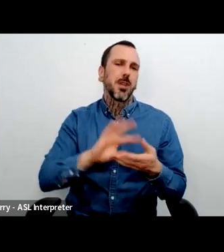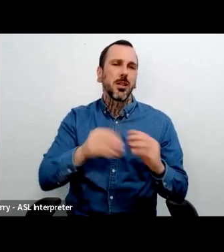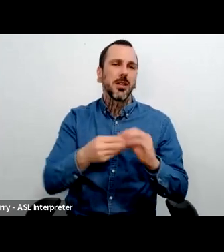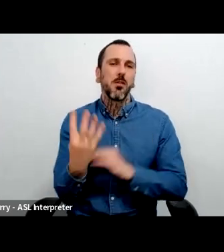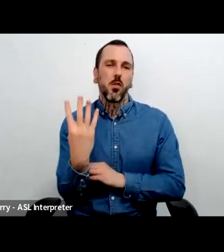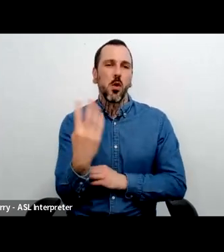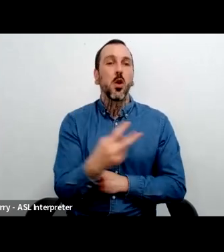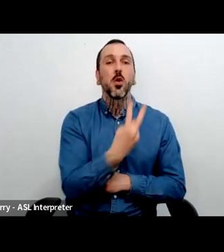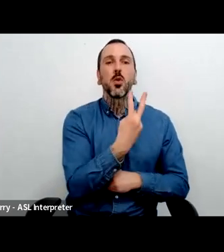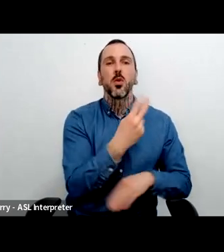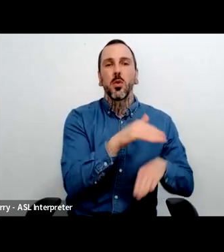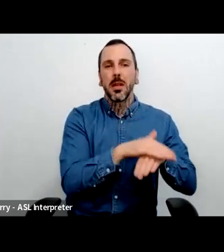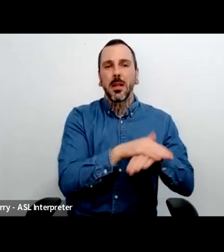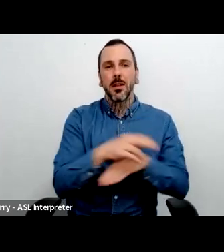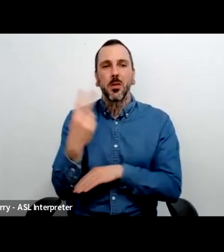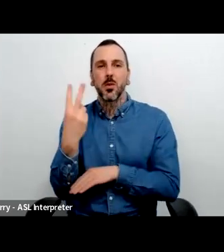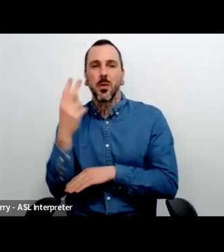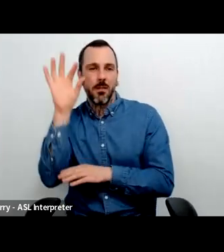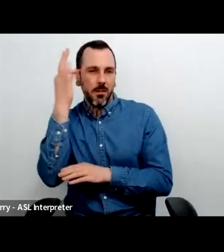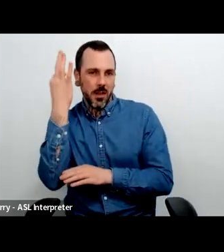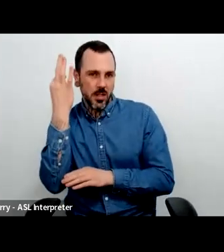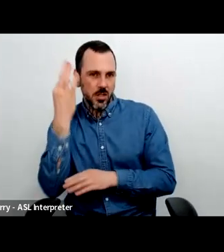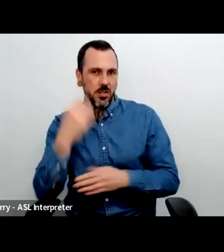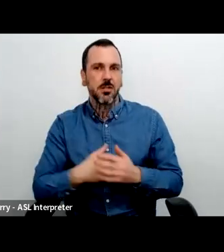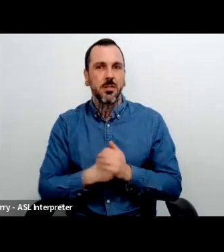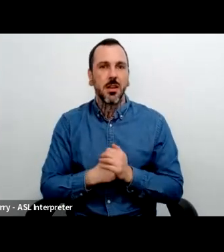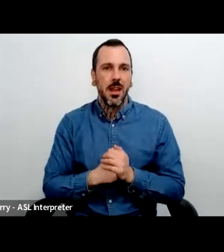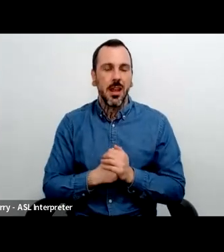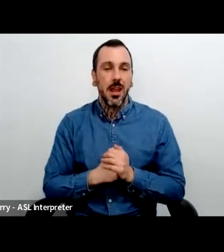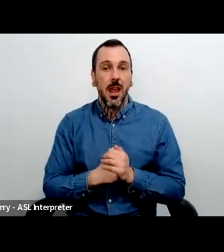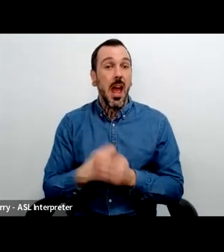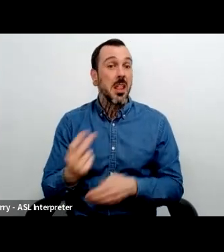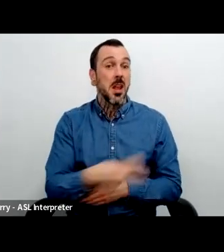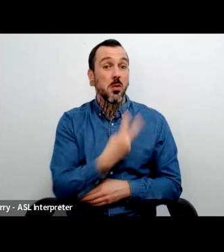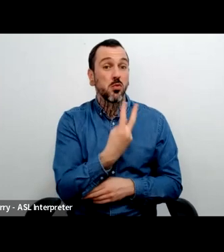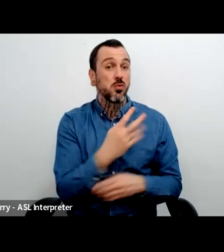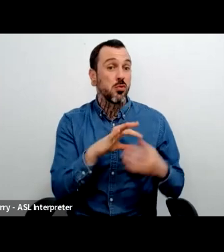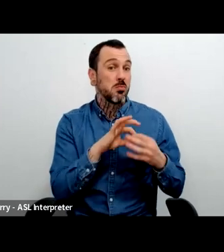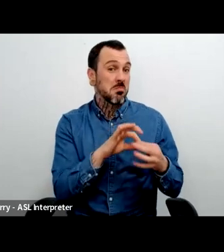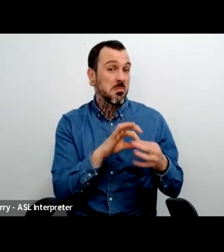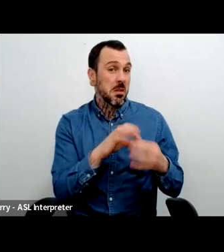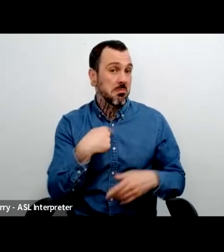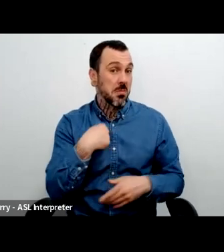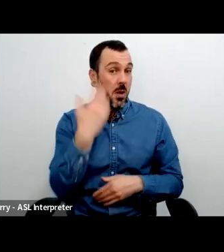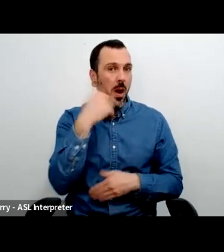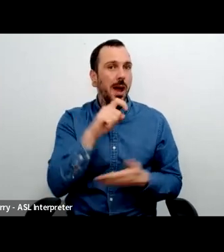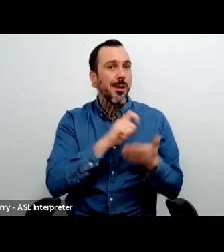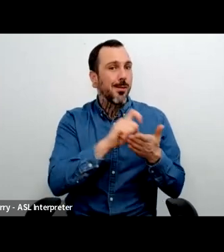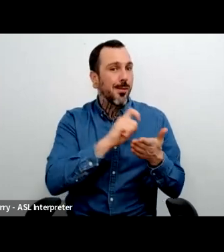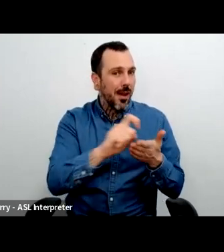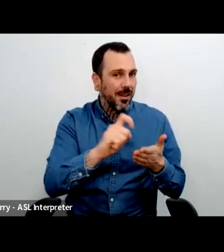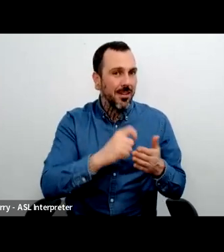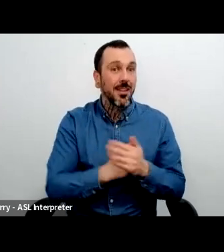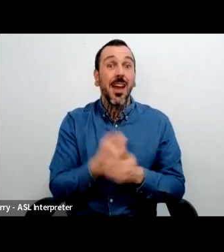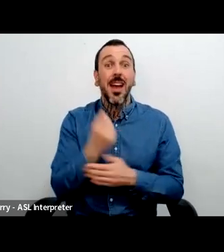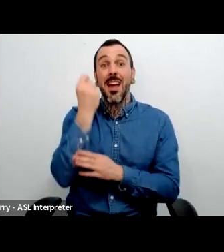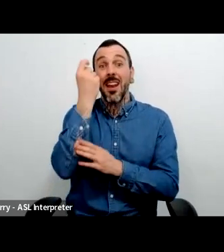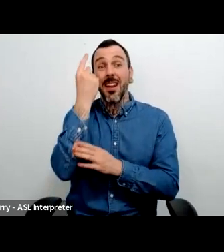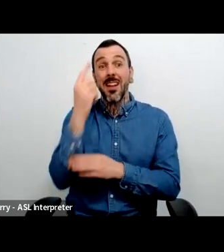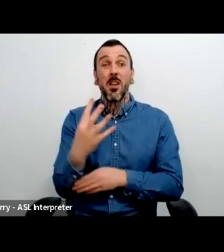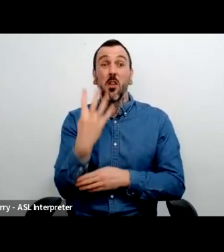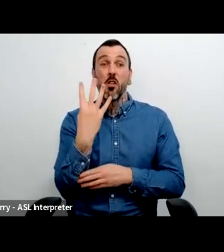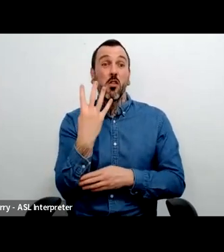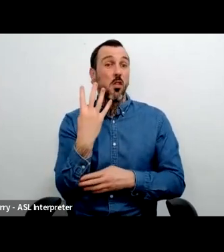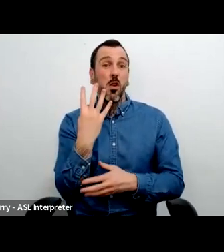obviously very personal for me. I was the film critic, and I wrote about theater for the Globe and Mail. Those 4 weeklies are gone. I haven't written for the Globe in years. Their freelance budget has